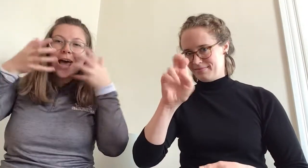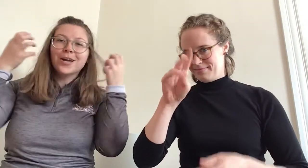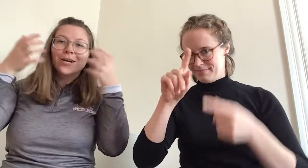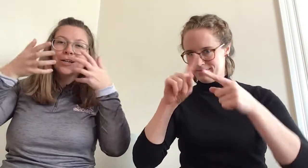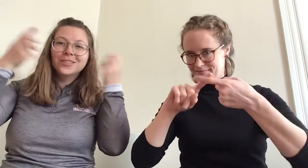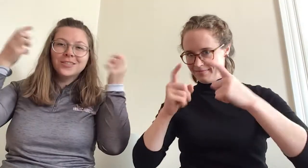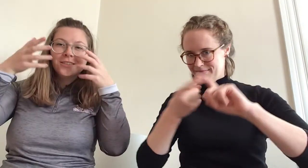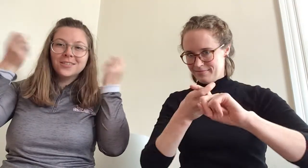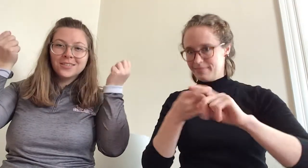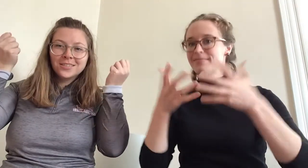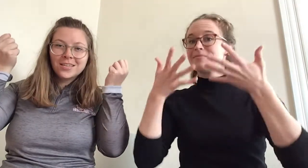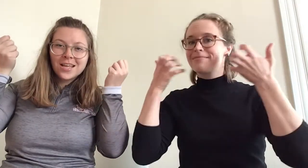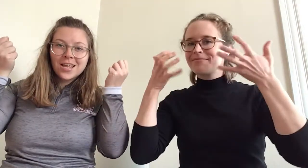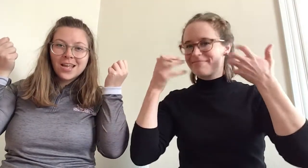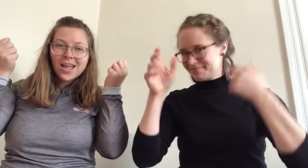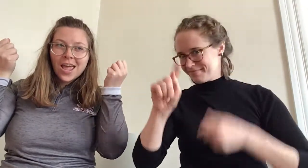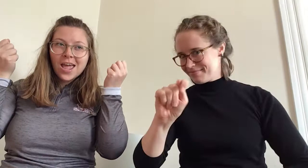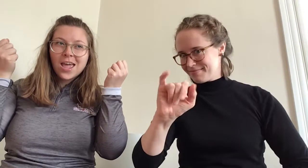and tiger,